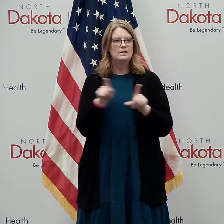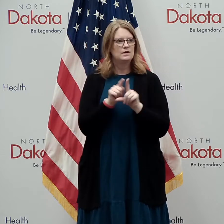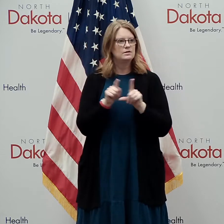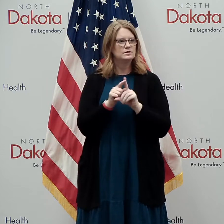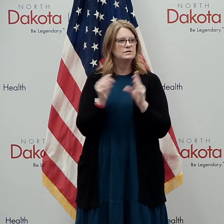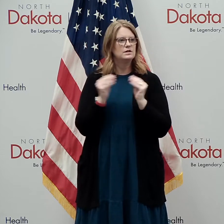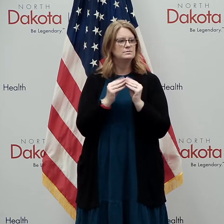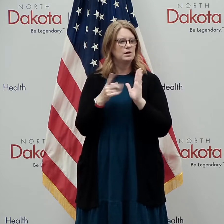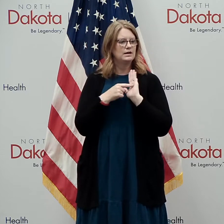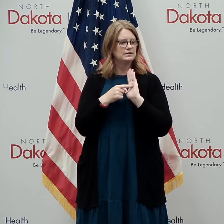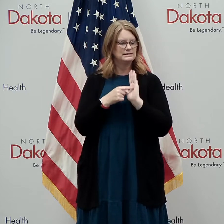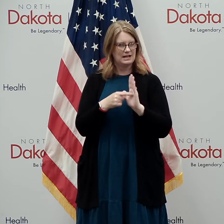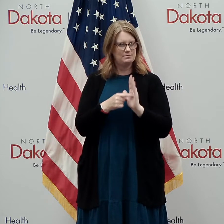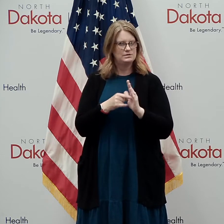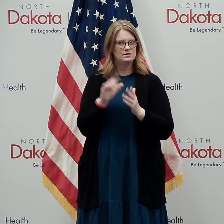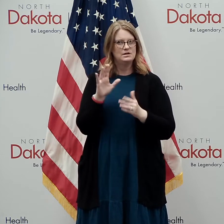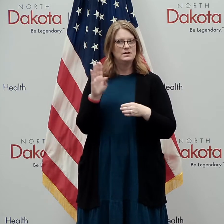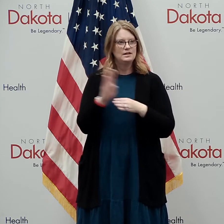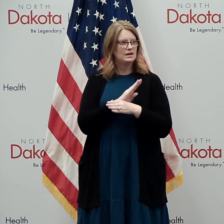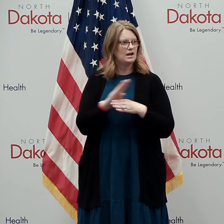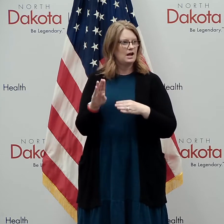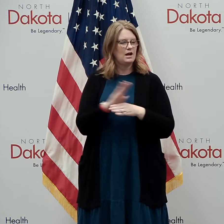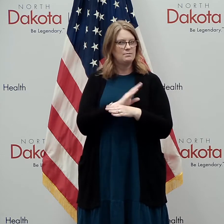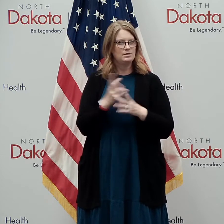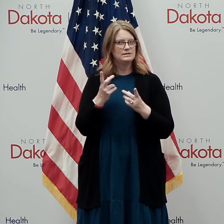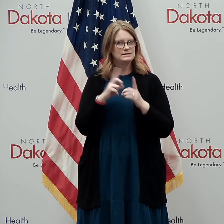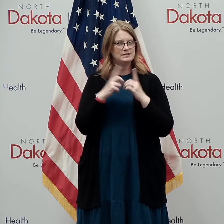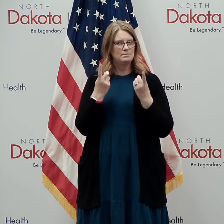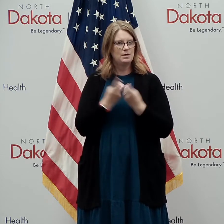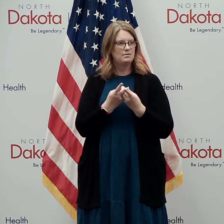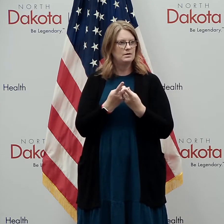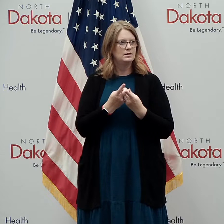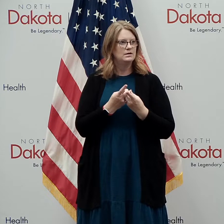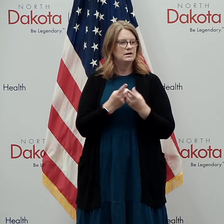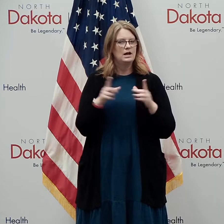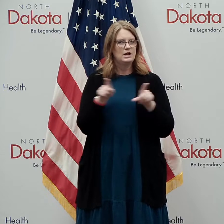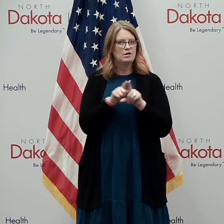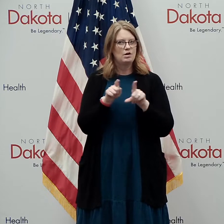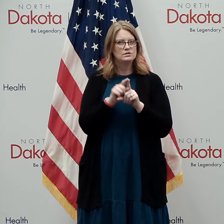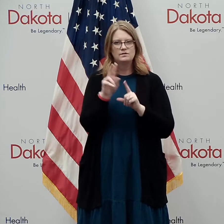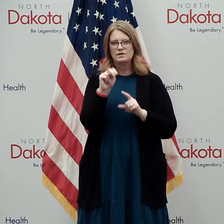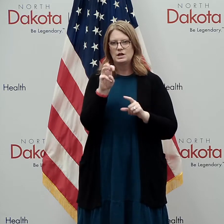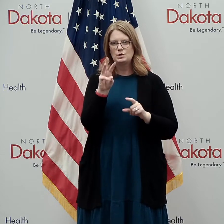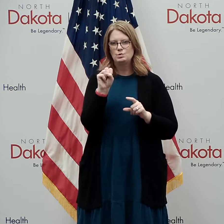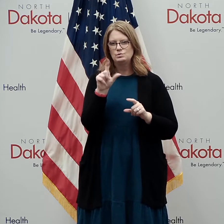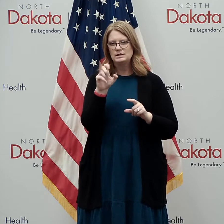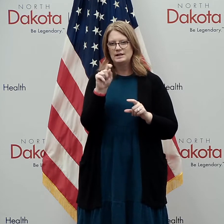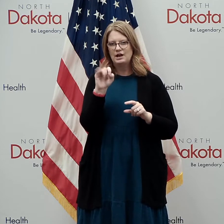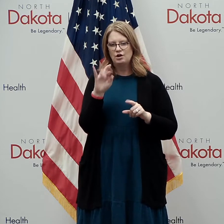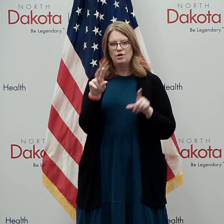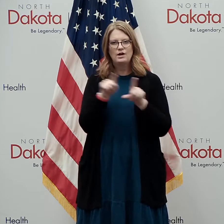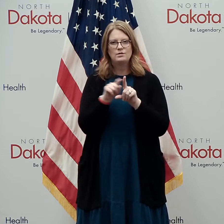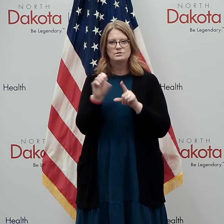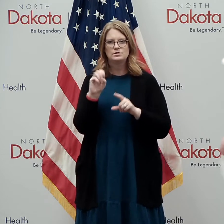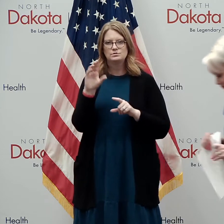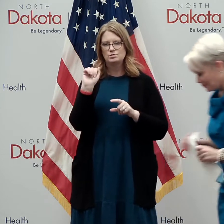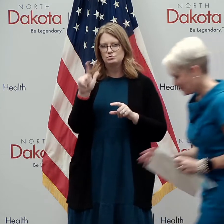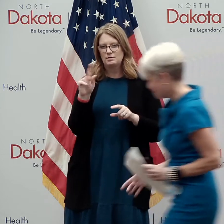of the ERG through the Commerce Department's social media channels and through our newsletter. Thank you.